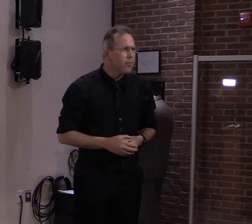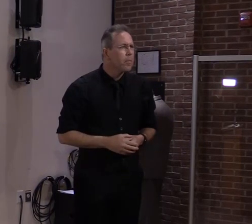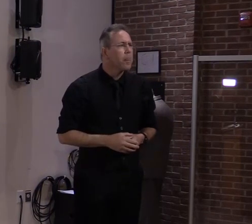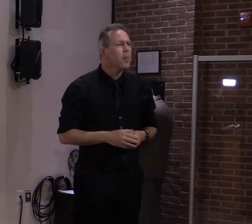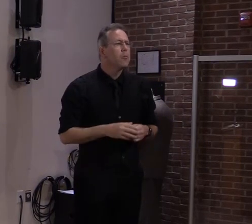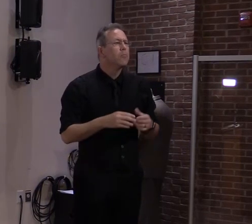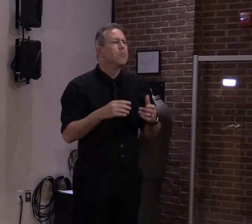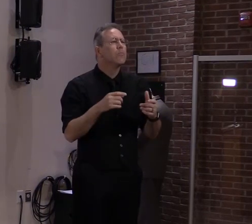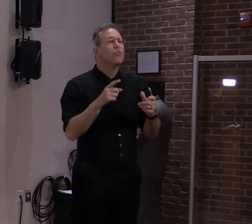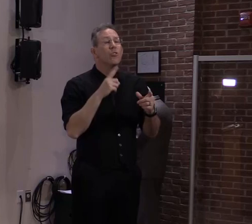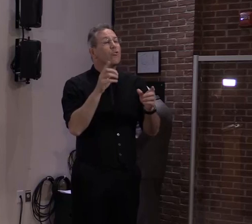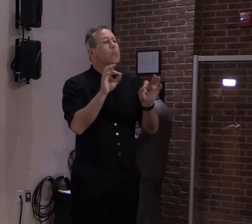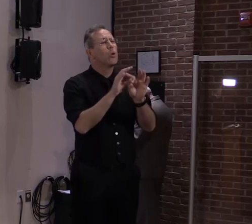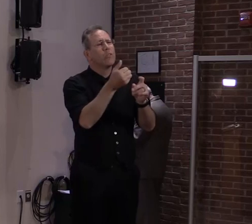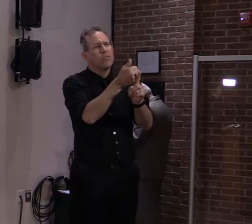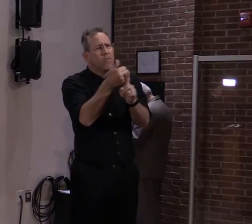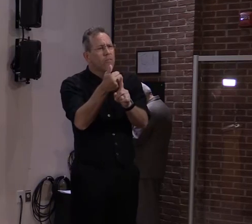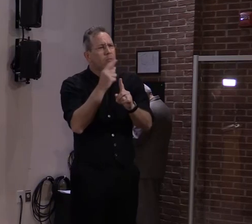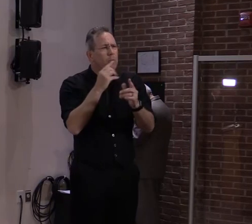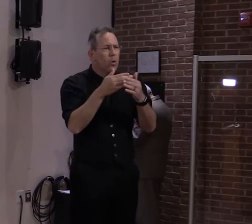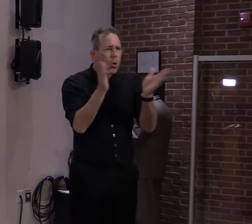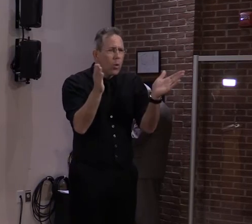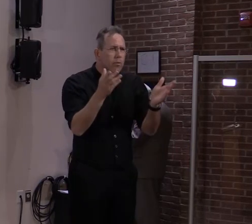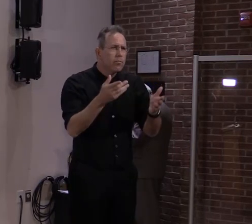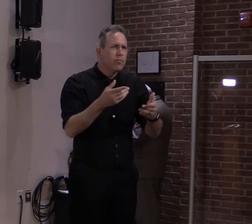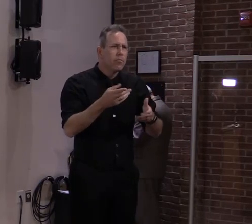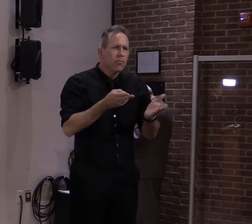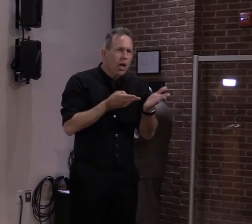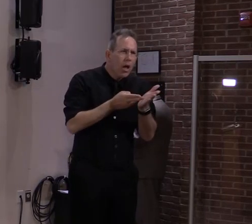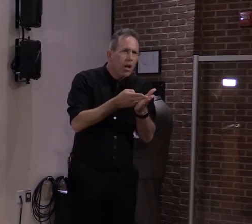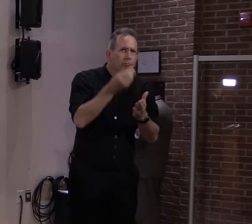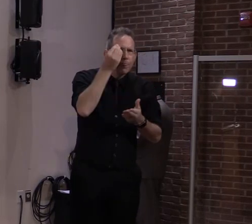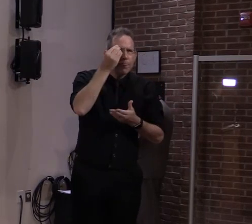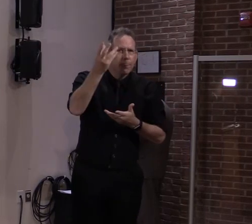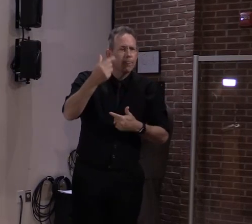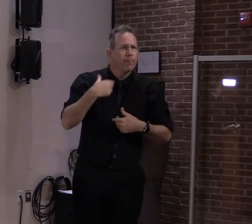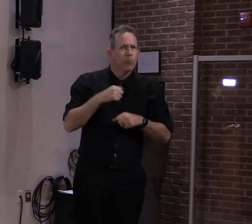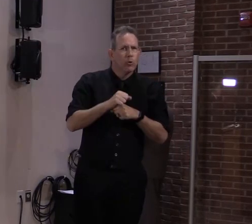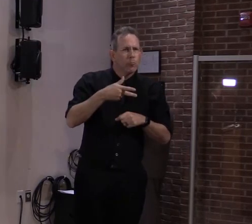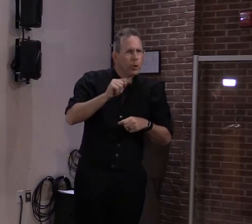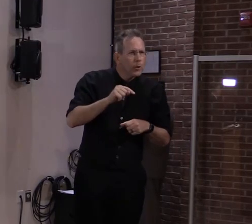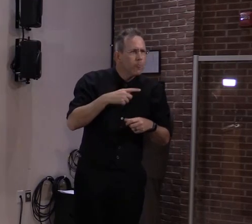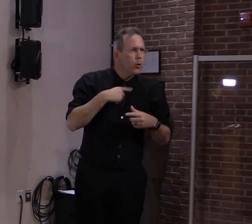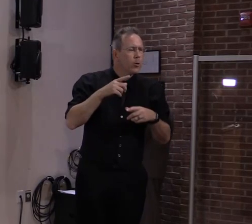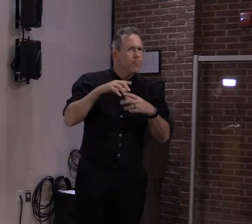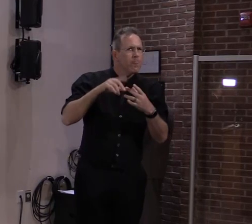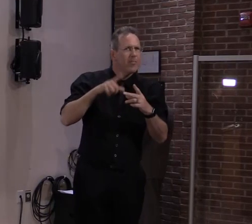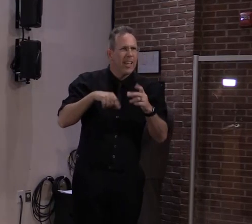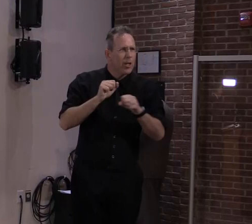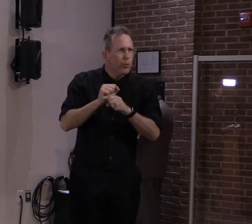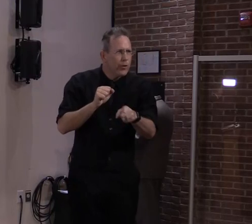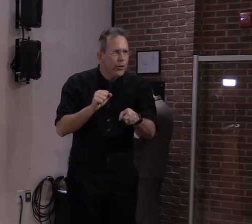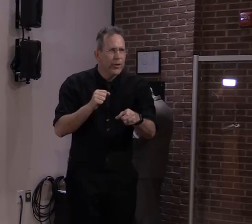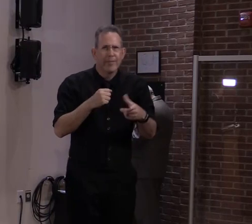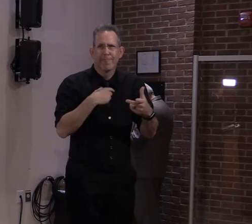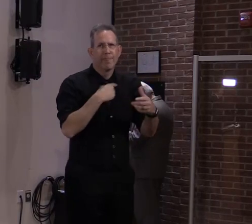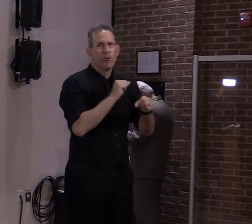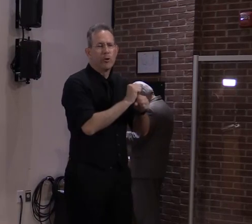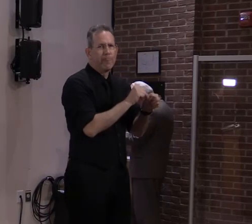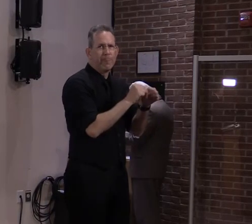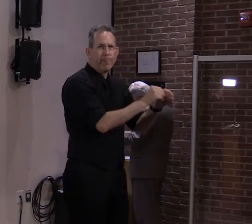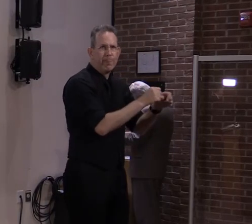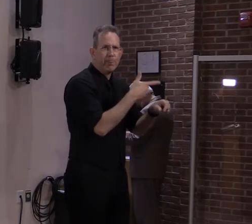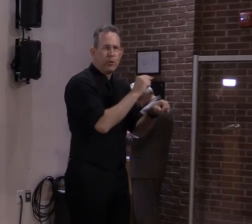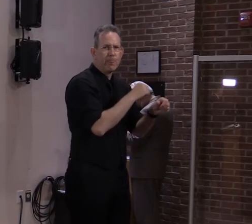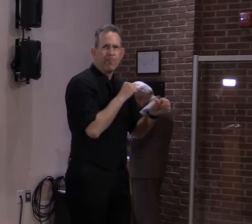they're conducting their work search with, letting them know that they also have another part-time job and that they may